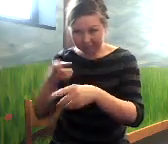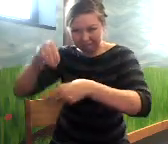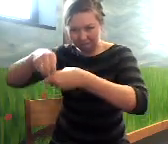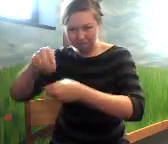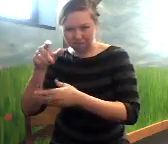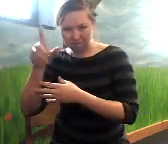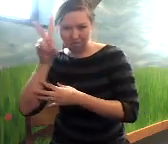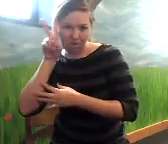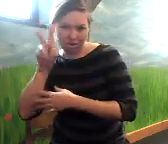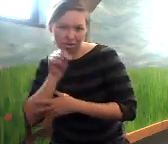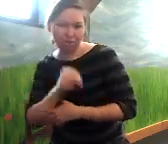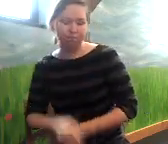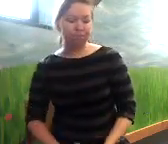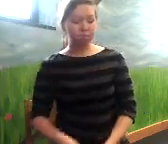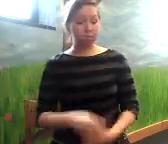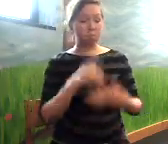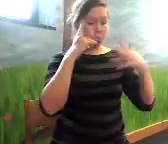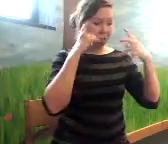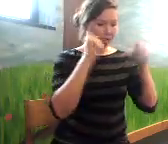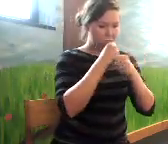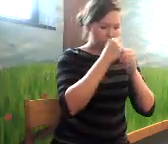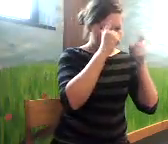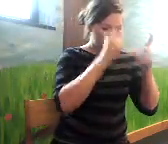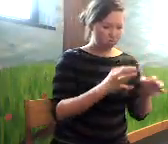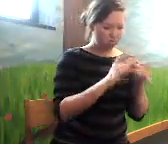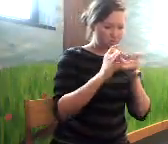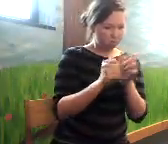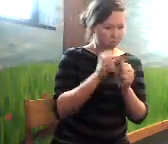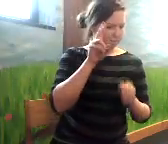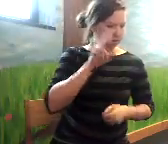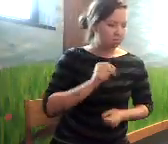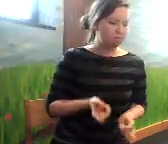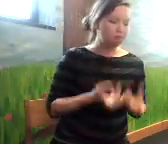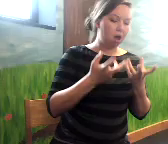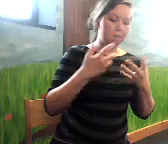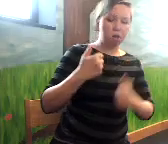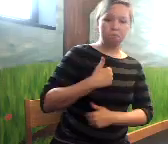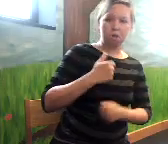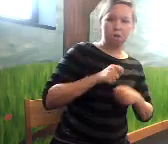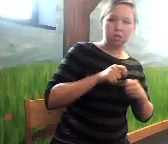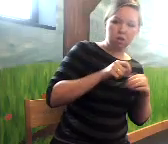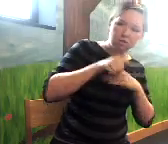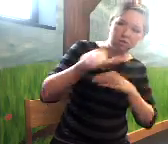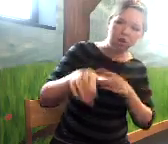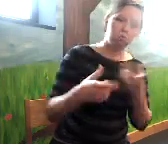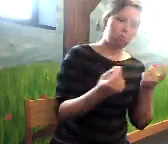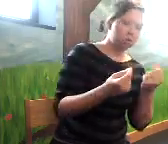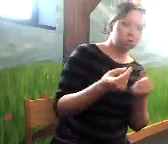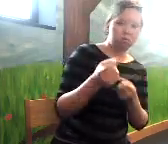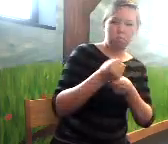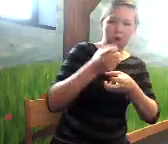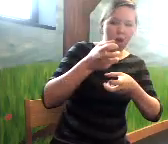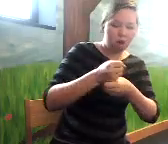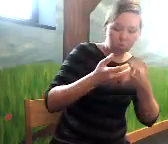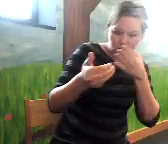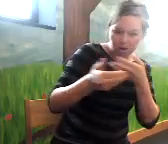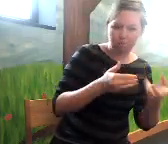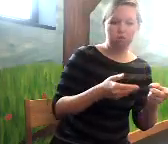bomb. Then that president would either leave office or be voted out of office. And another president would come in. And they would